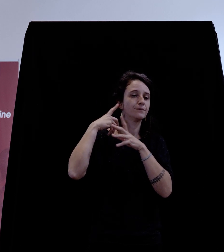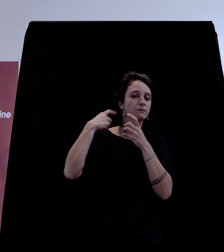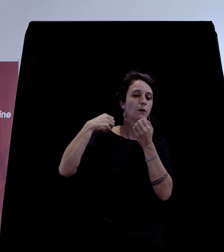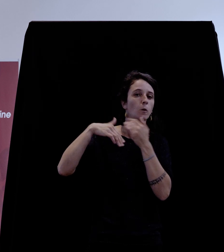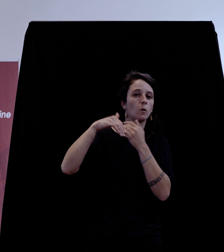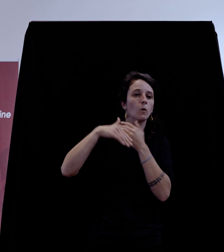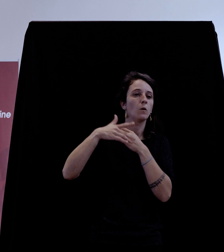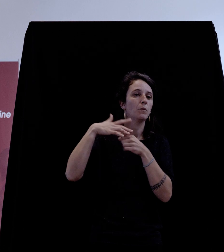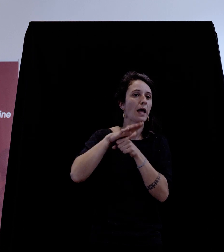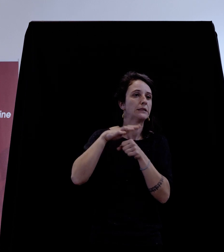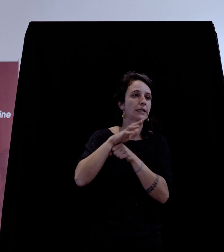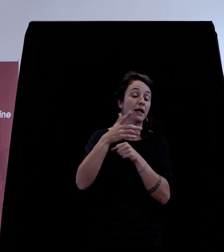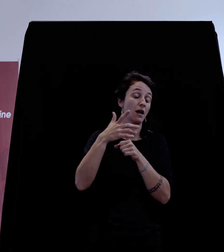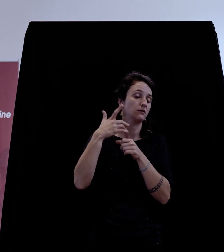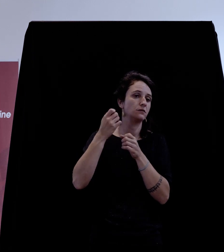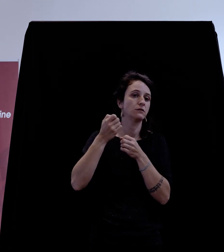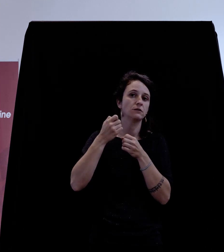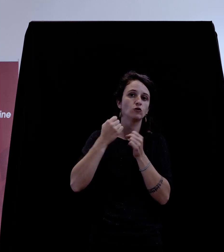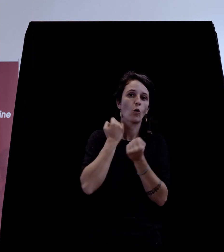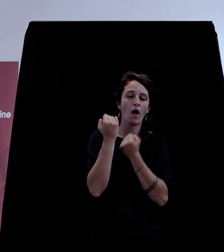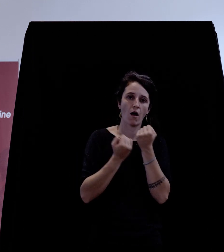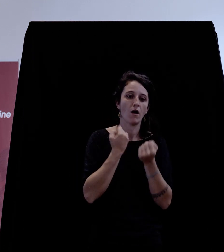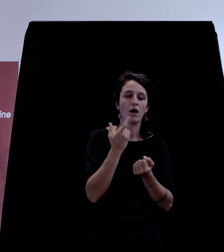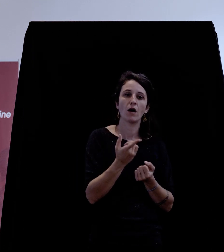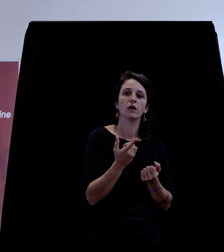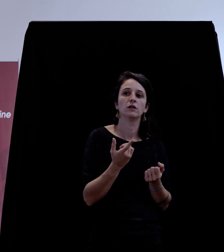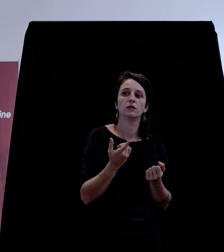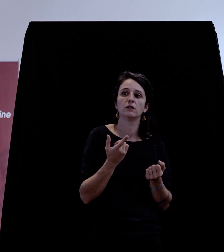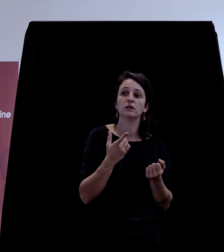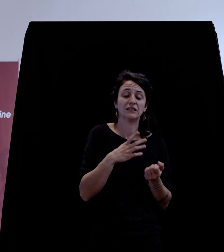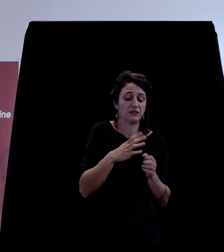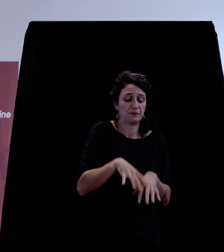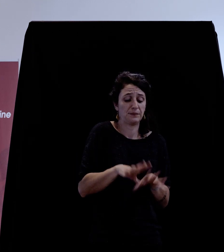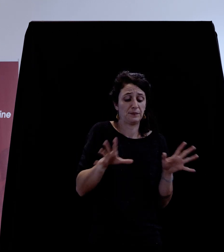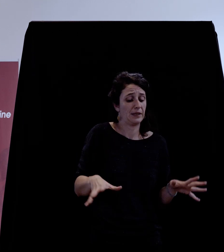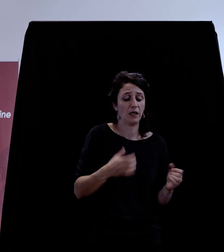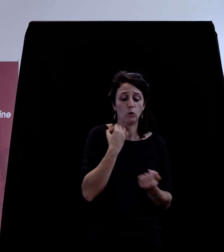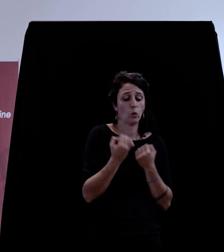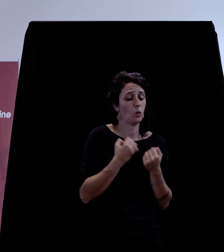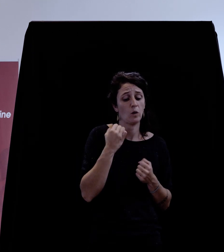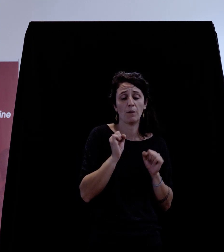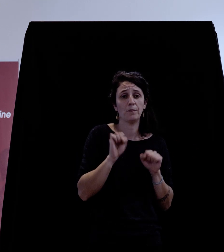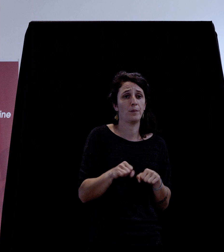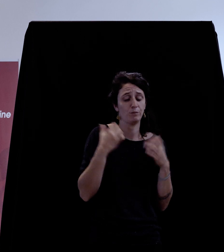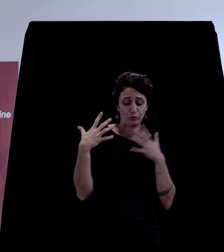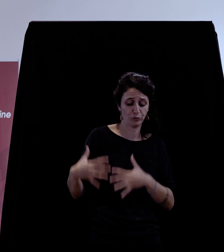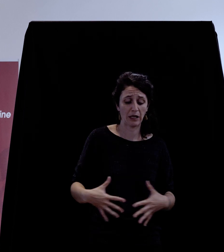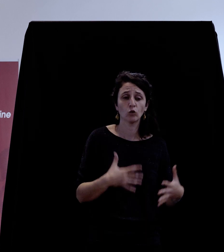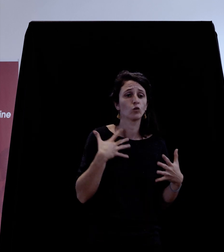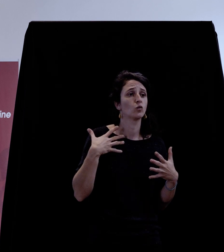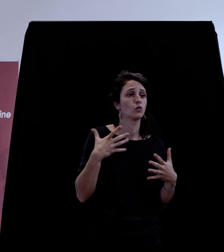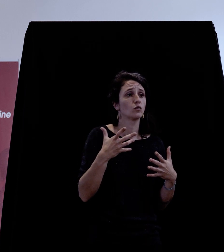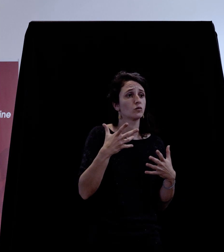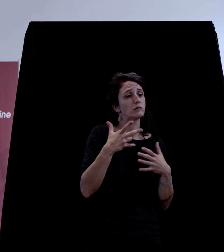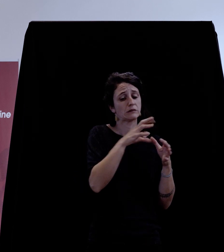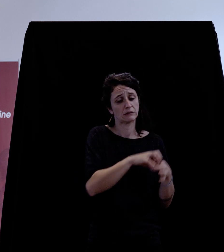But there's lots and lots of different sources related to the medical conditions. So we should be alert at all times to the possibility